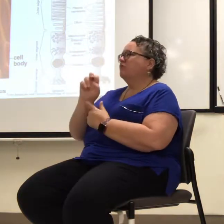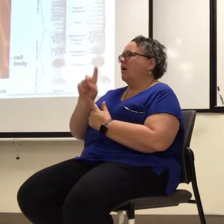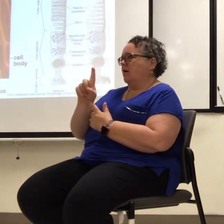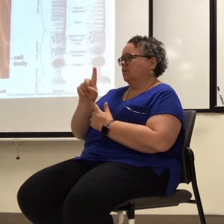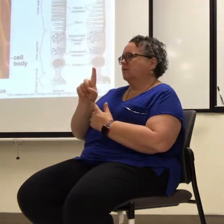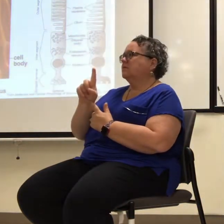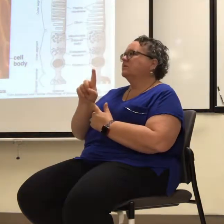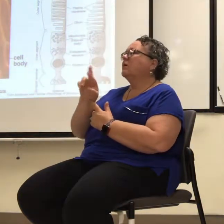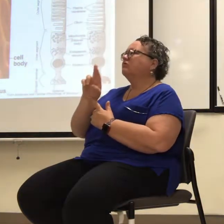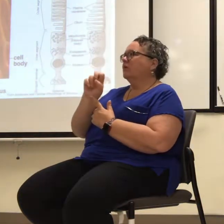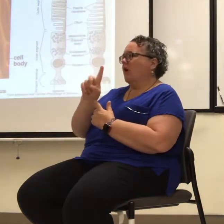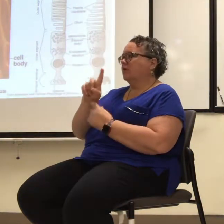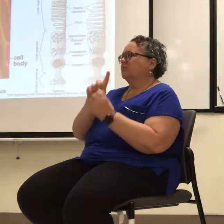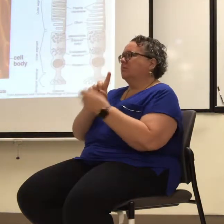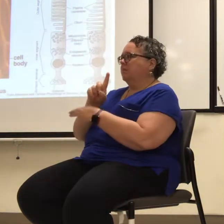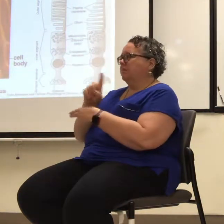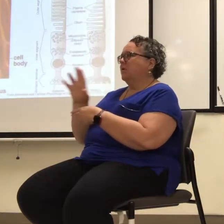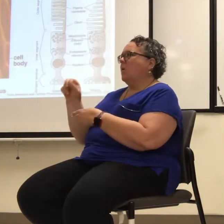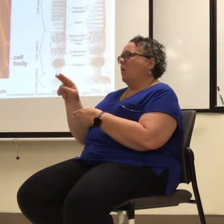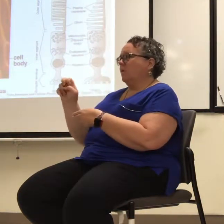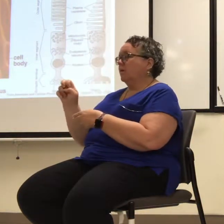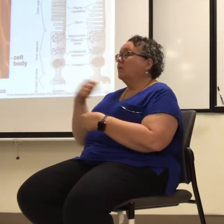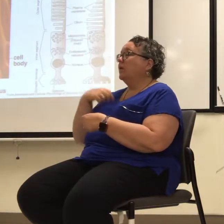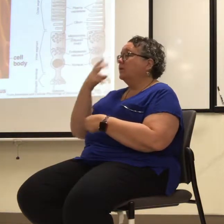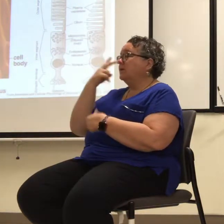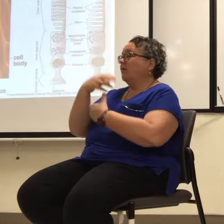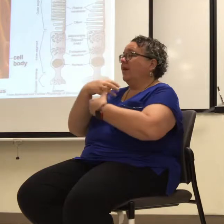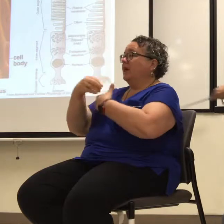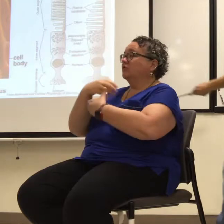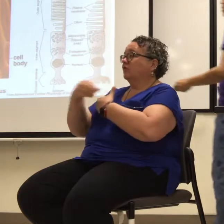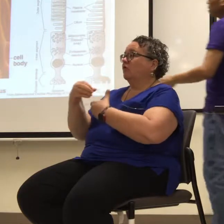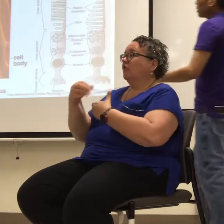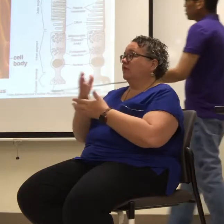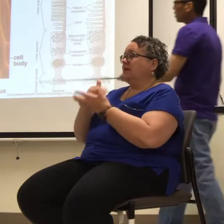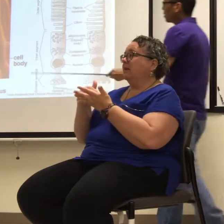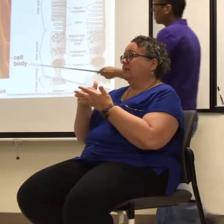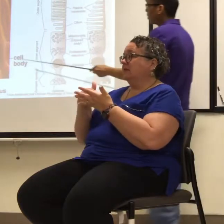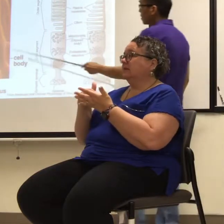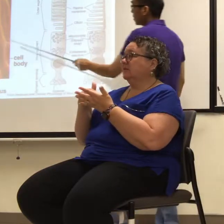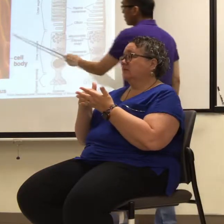Rods. Okay. What you see are the external segments.